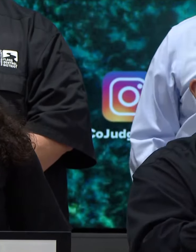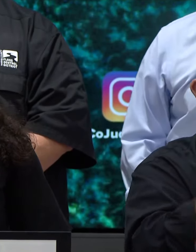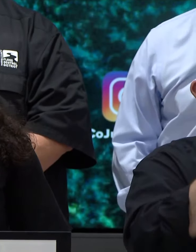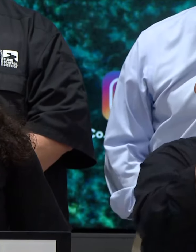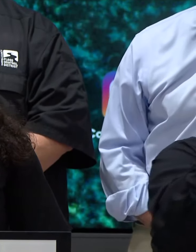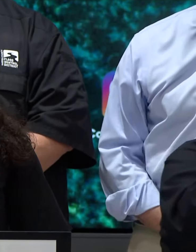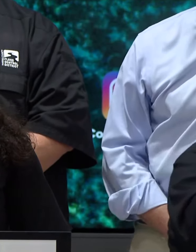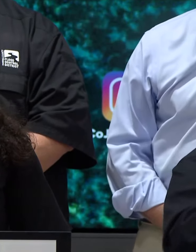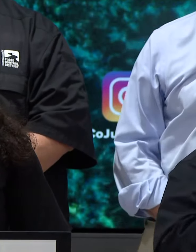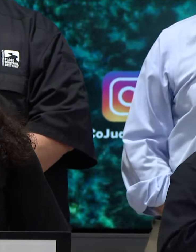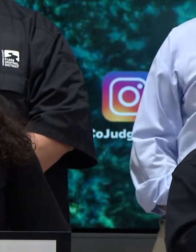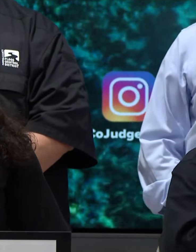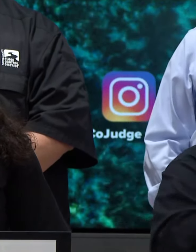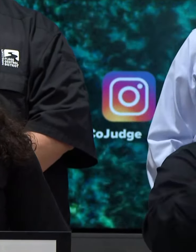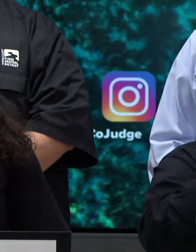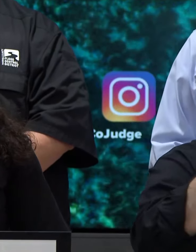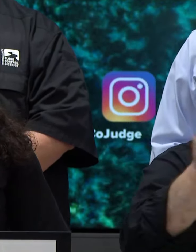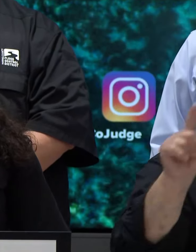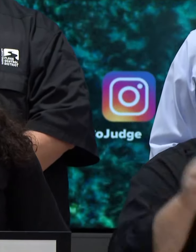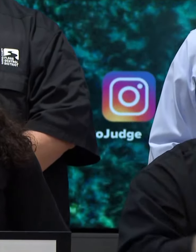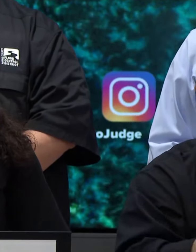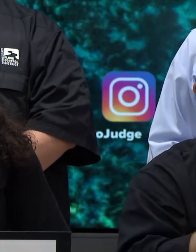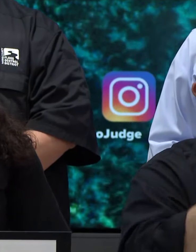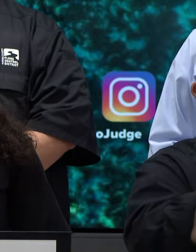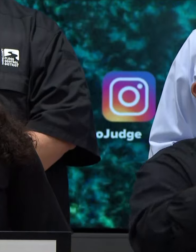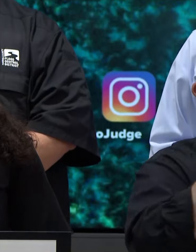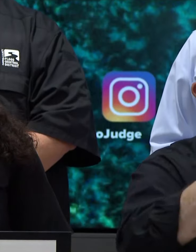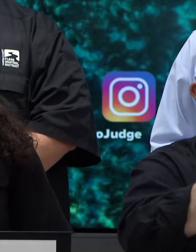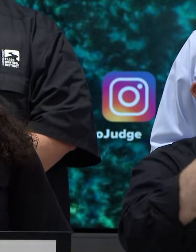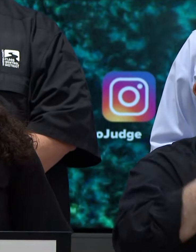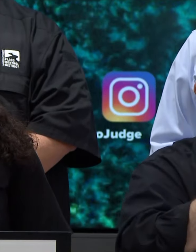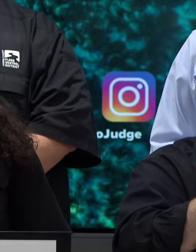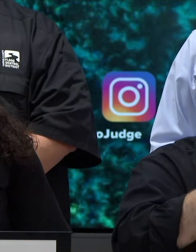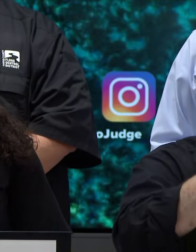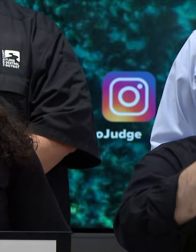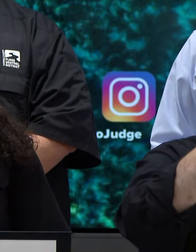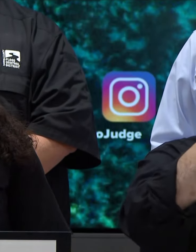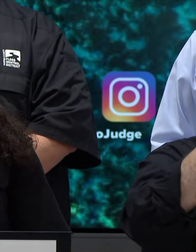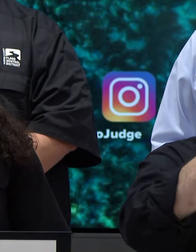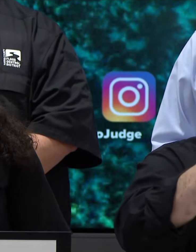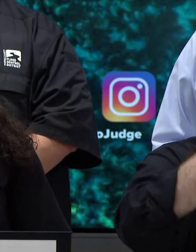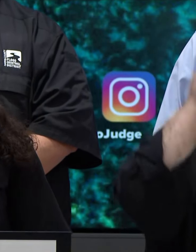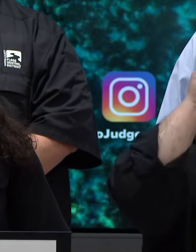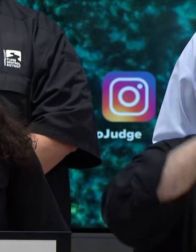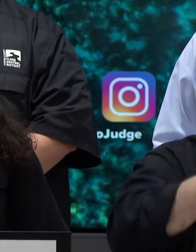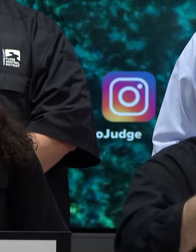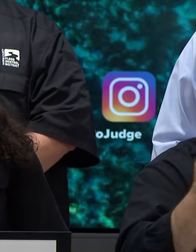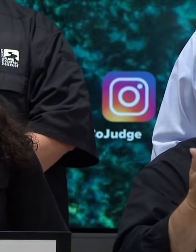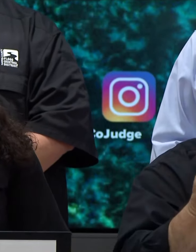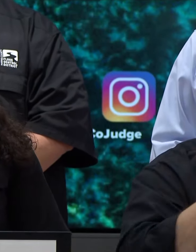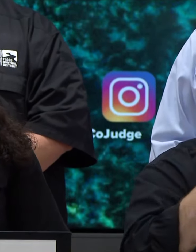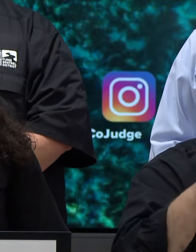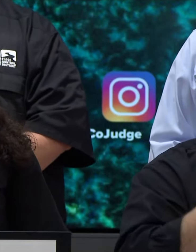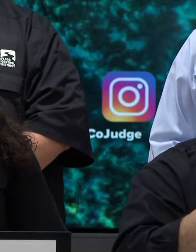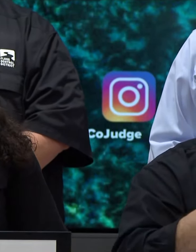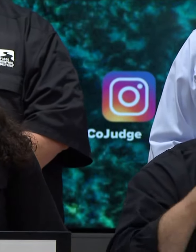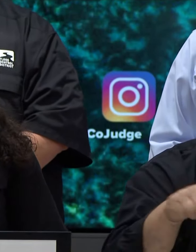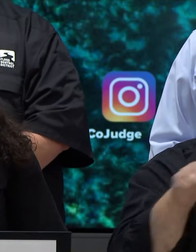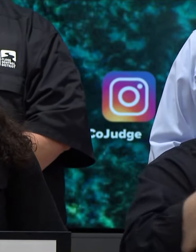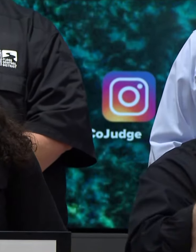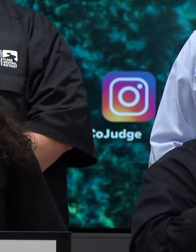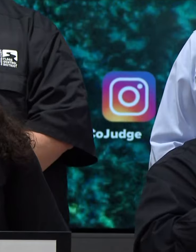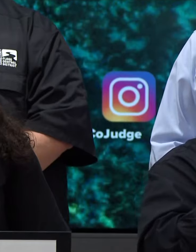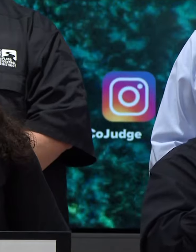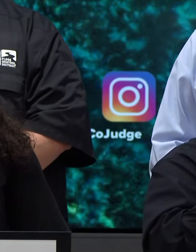out. Community centers, multi-purpose centers, there are many folks in our community that are used to visiting those, whether it be in their